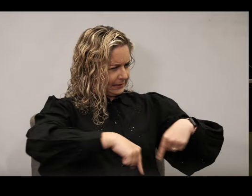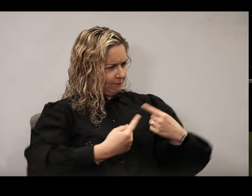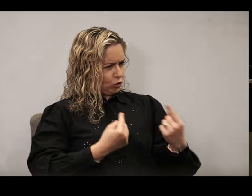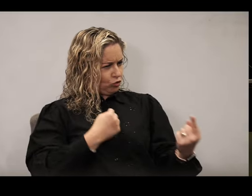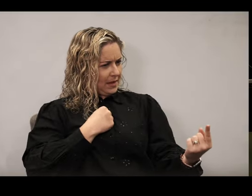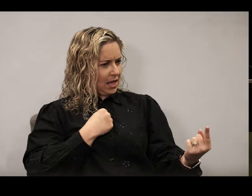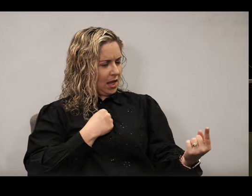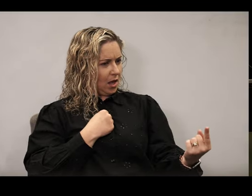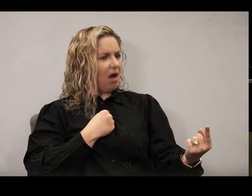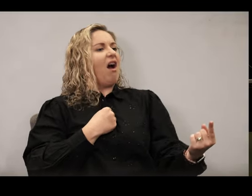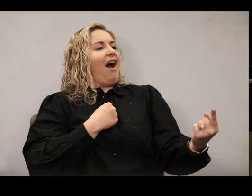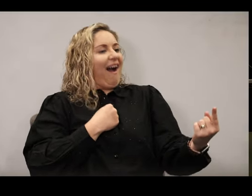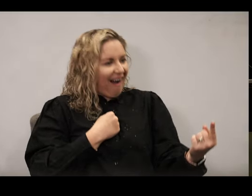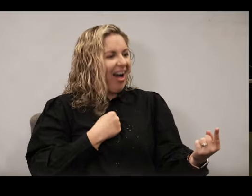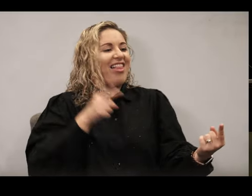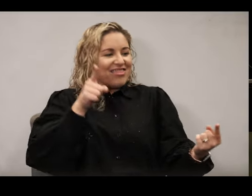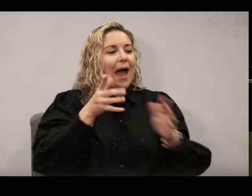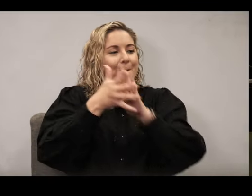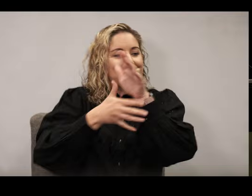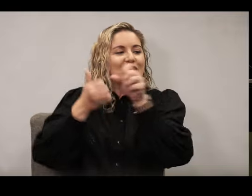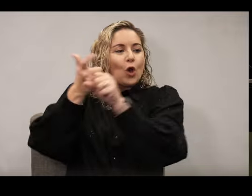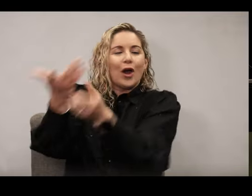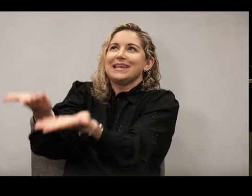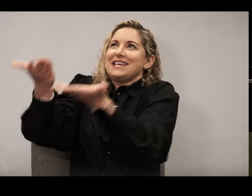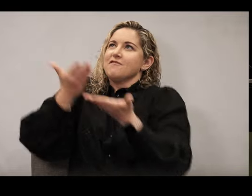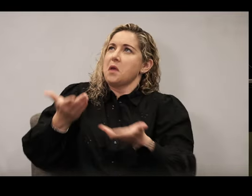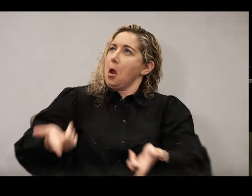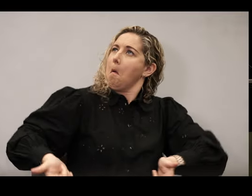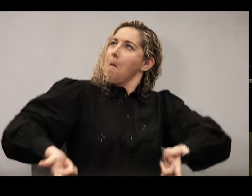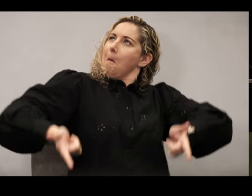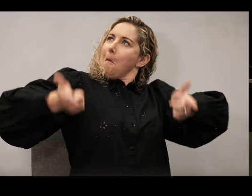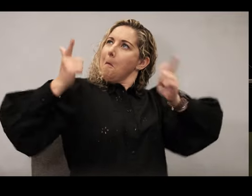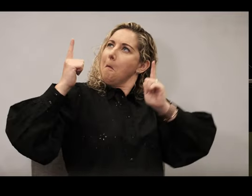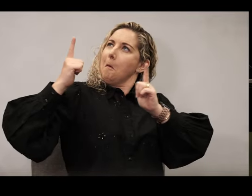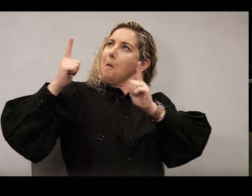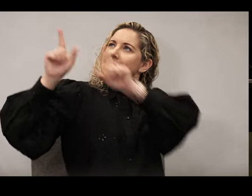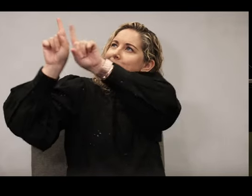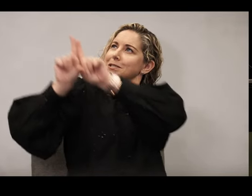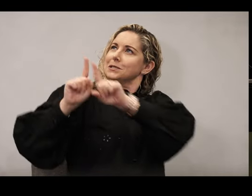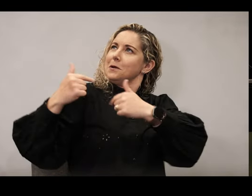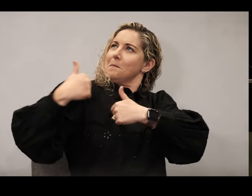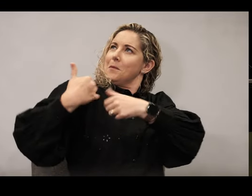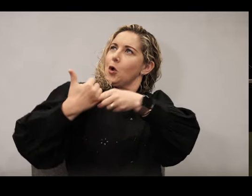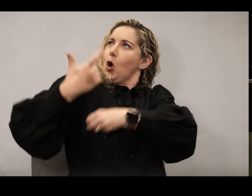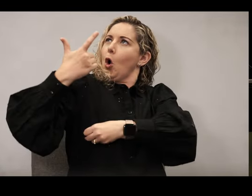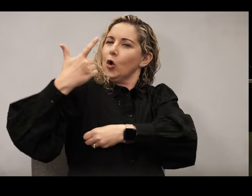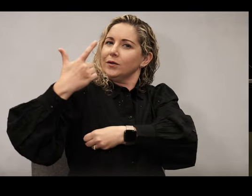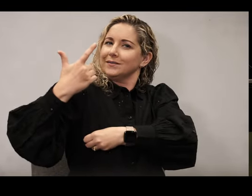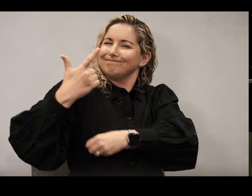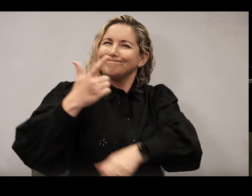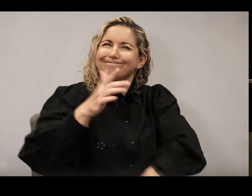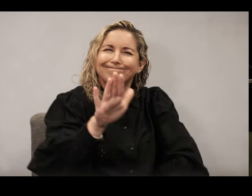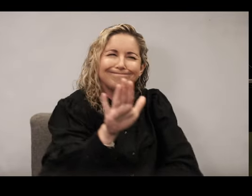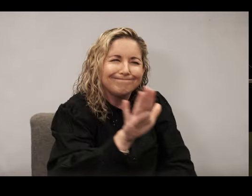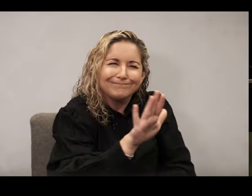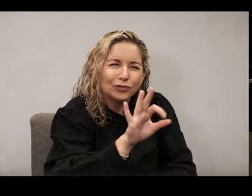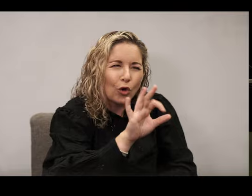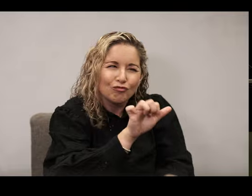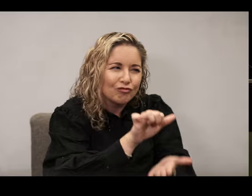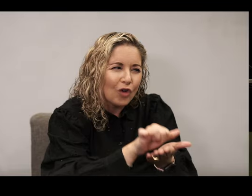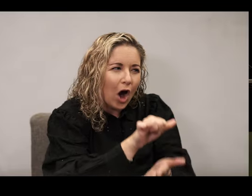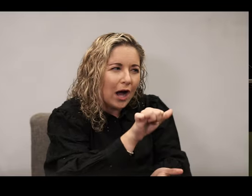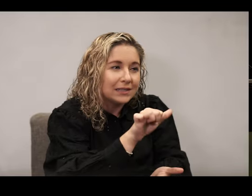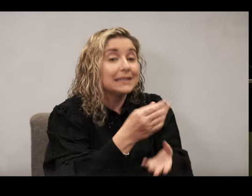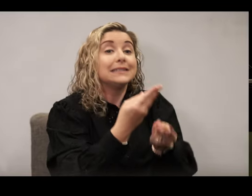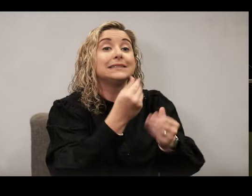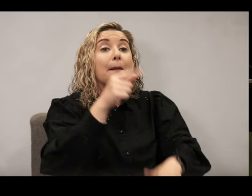what it means to be created in the image of God. Now, there is something in it, but it misses the heart. So people will observe things like